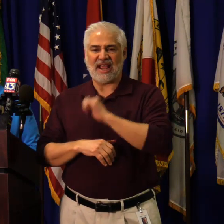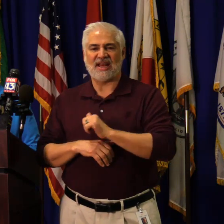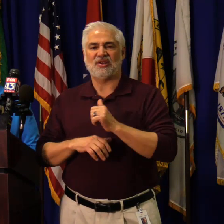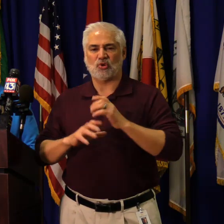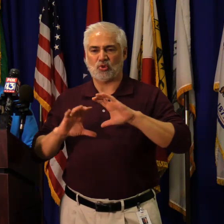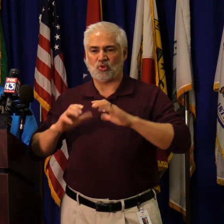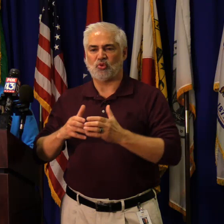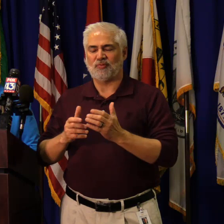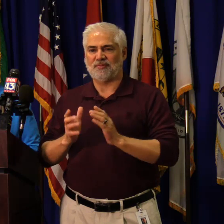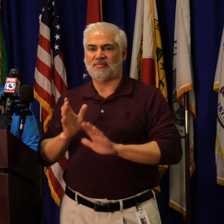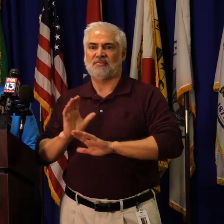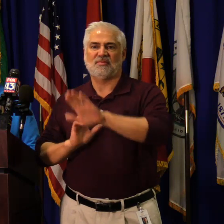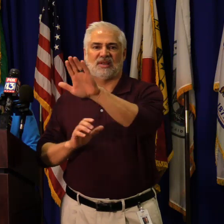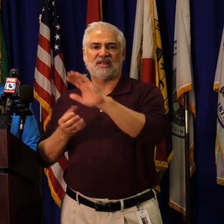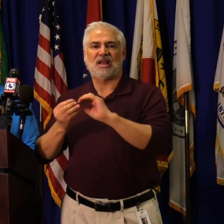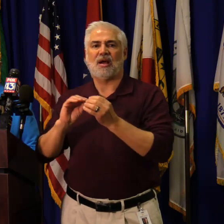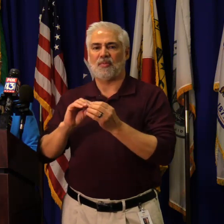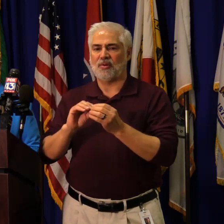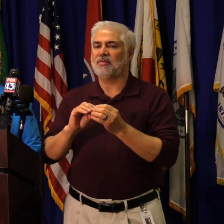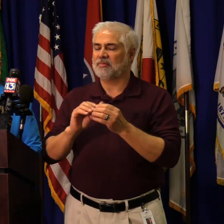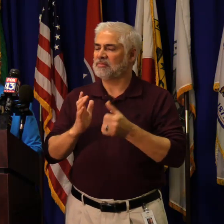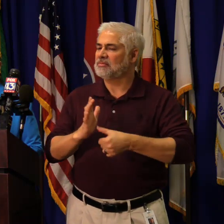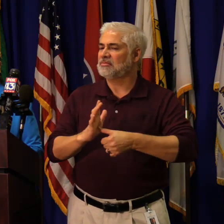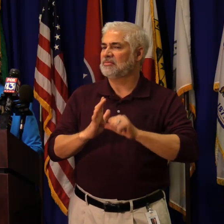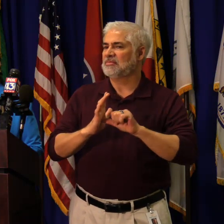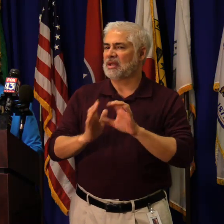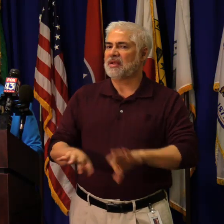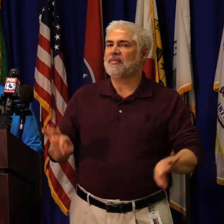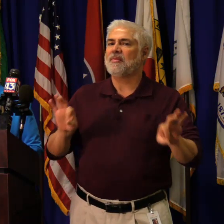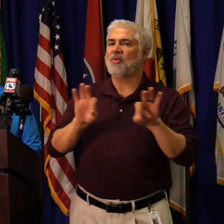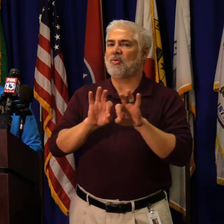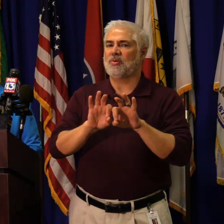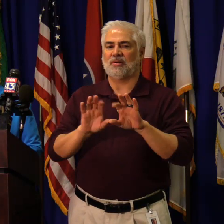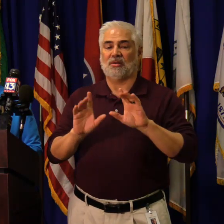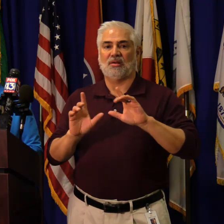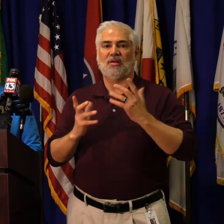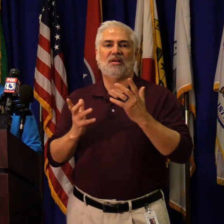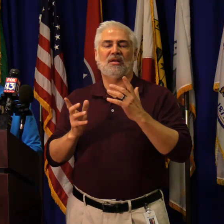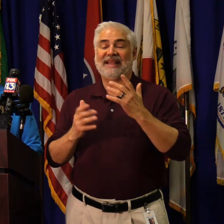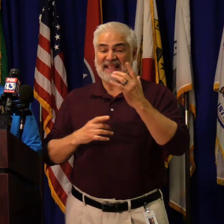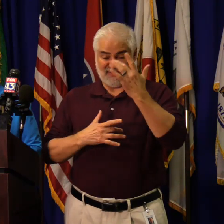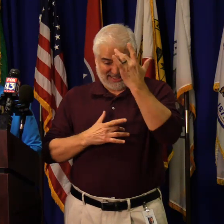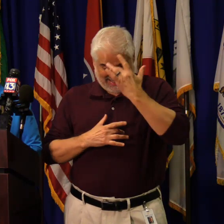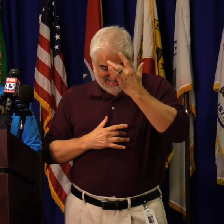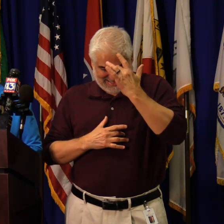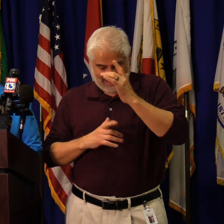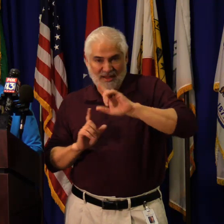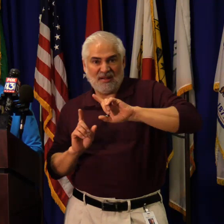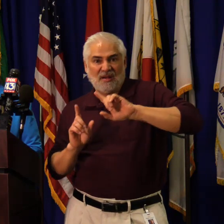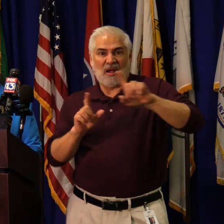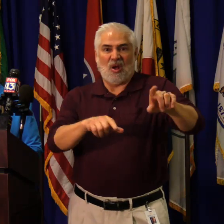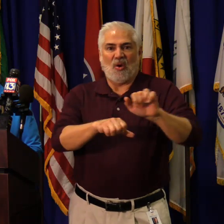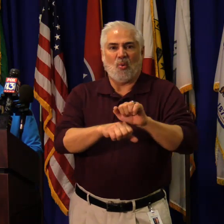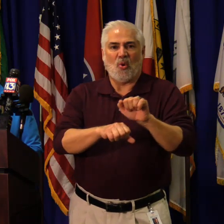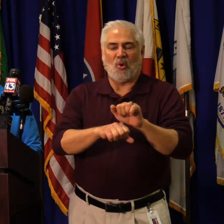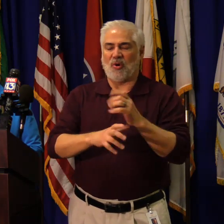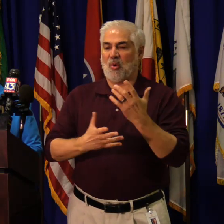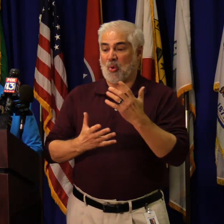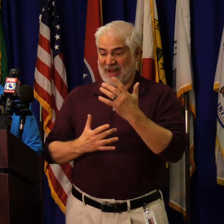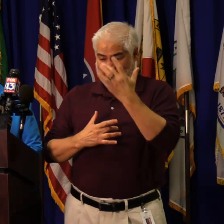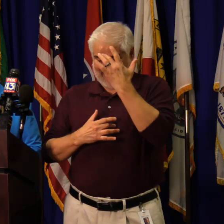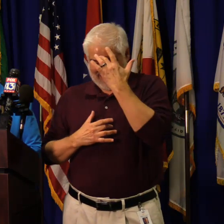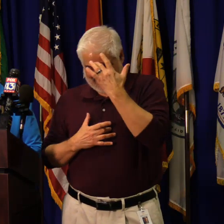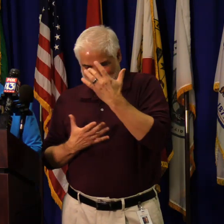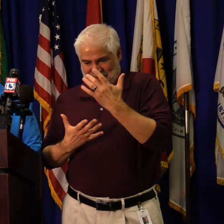and also to reinforce the importance of not going to work when one is ill or not visiting others when one